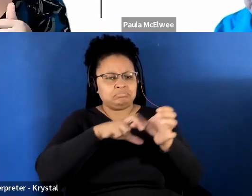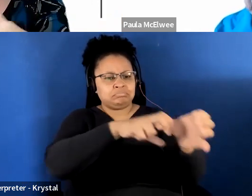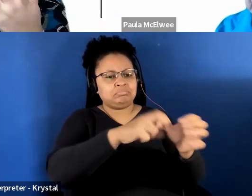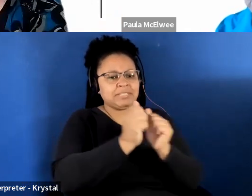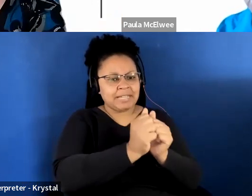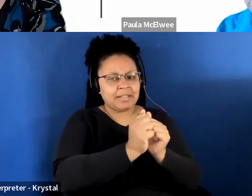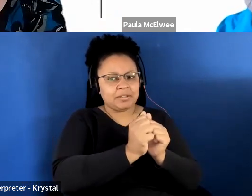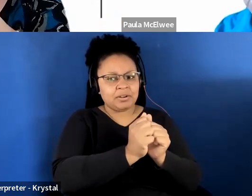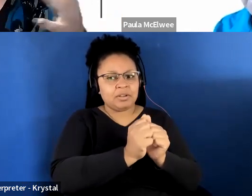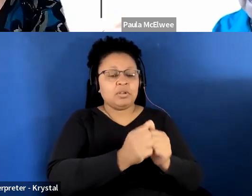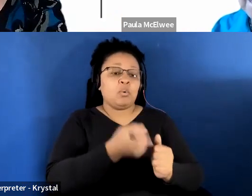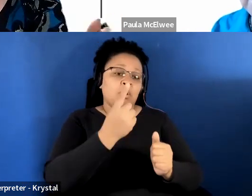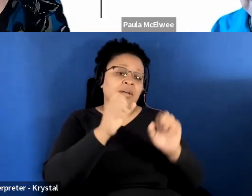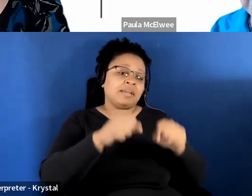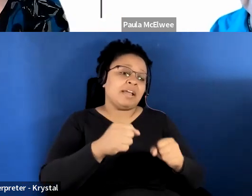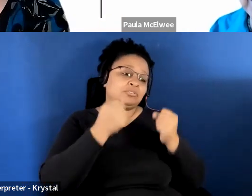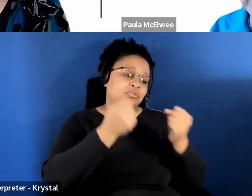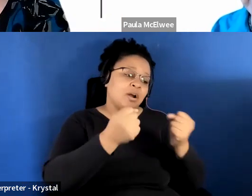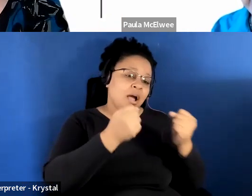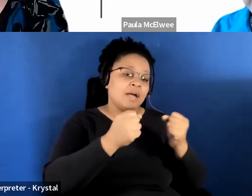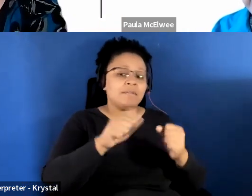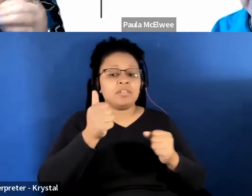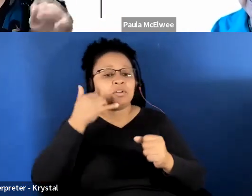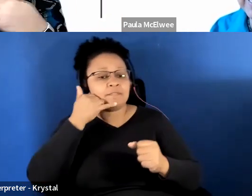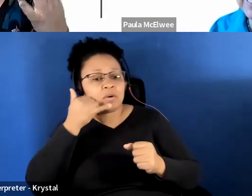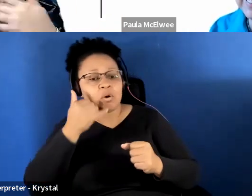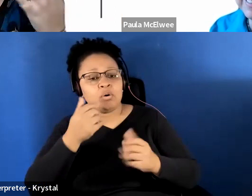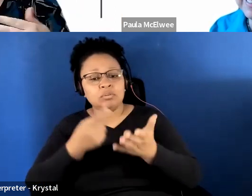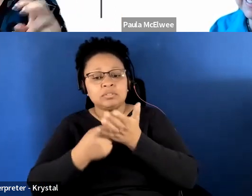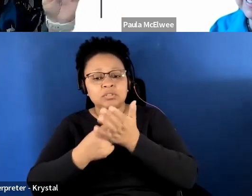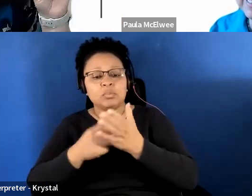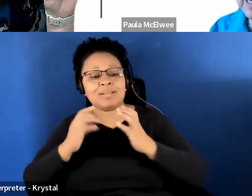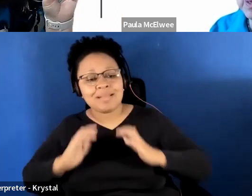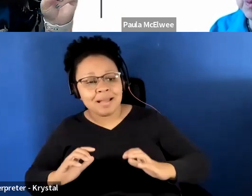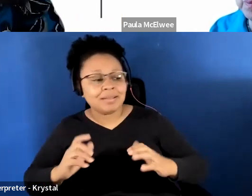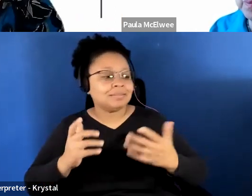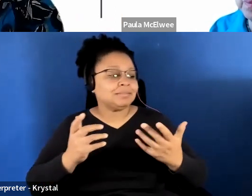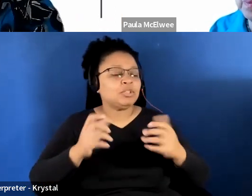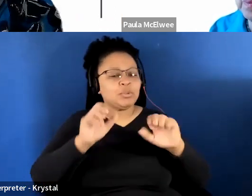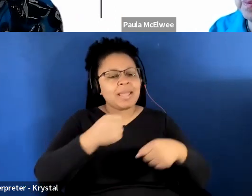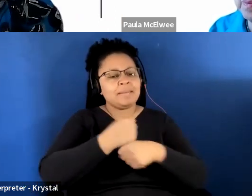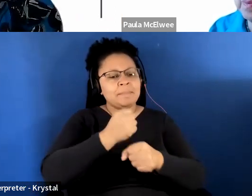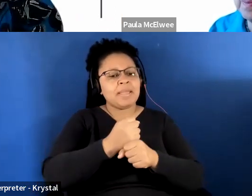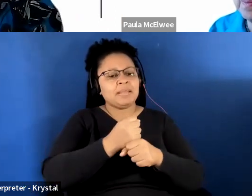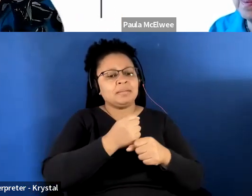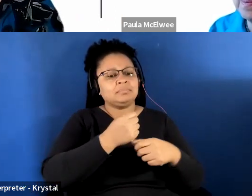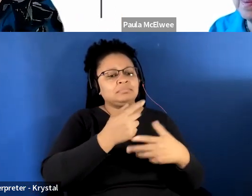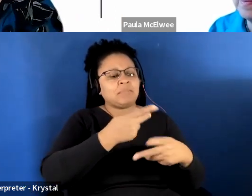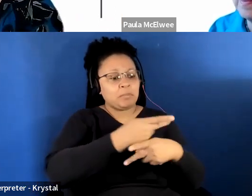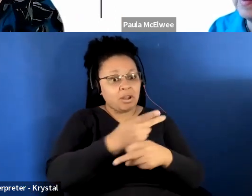on the phone to other clients while they're driving. So there's ways to make it productive and also make it